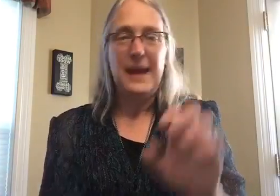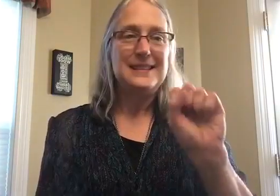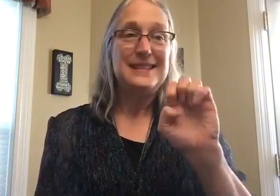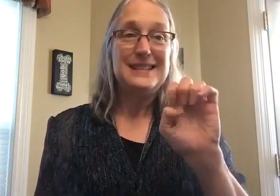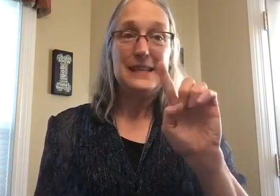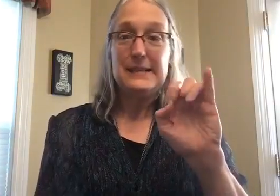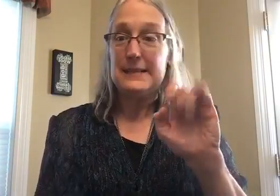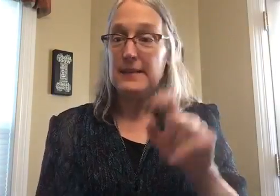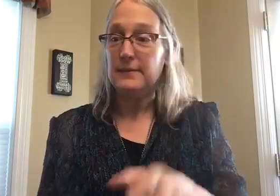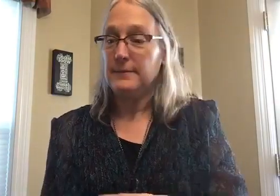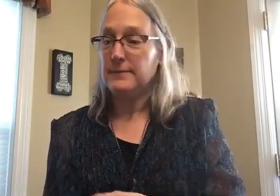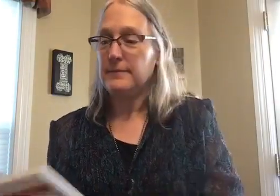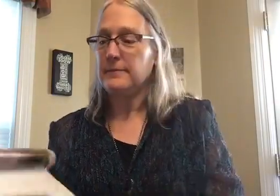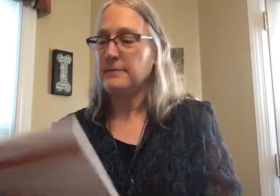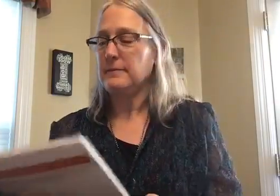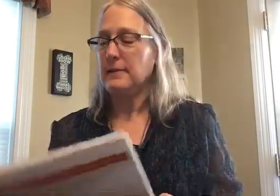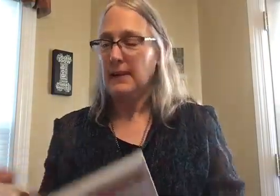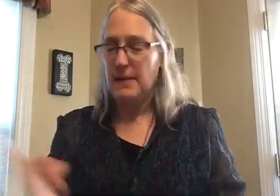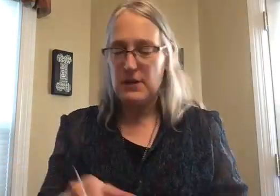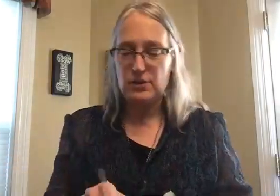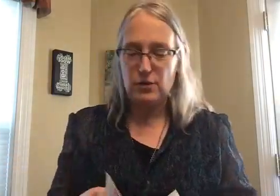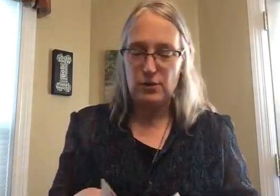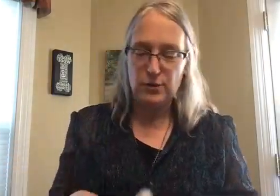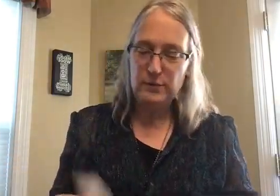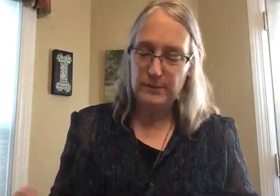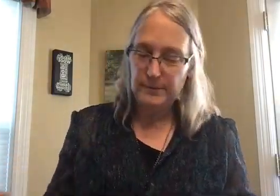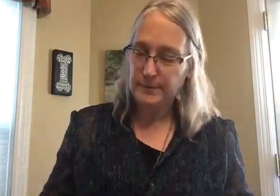that's the Seed to Seal. Let me show you.